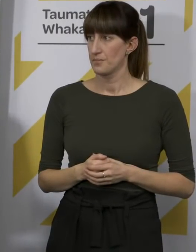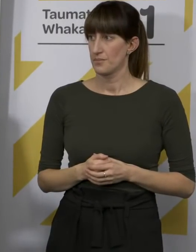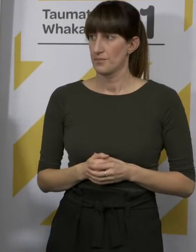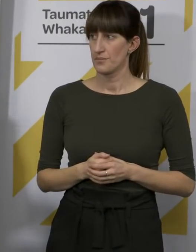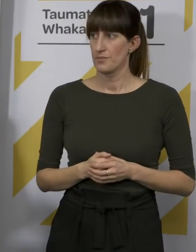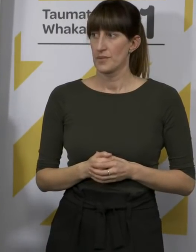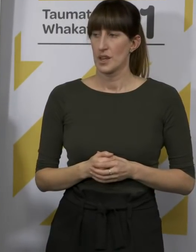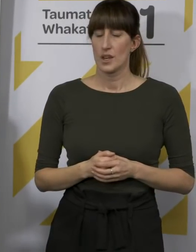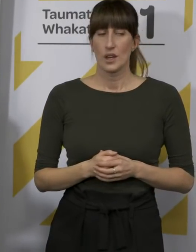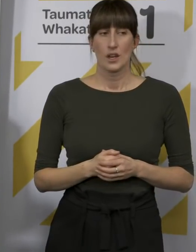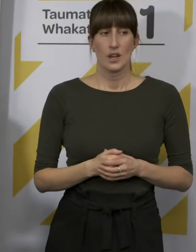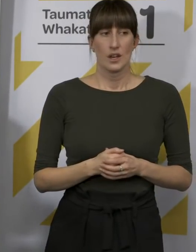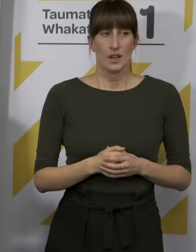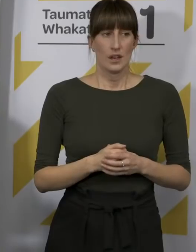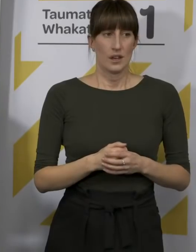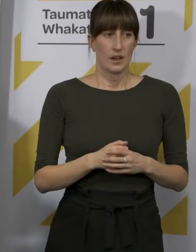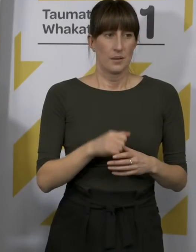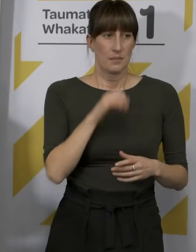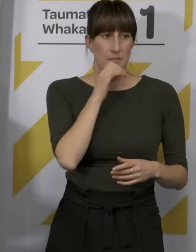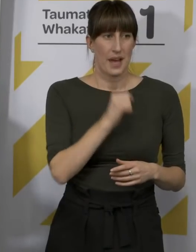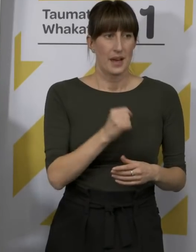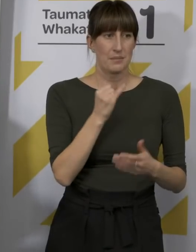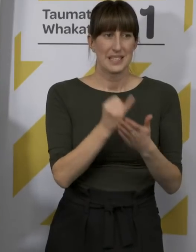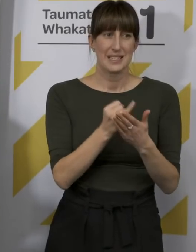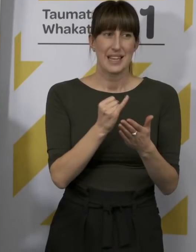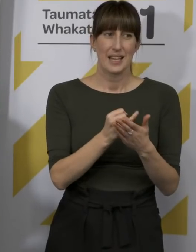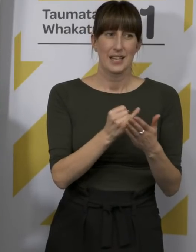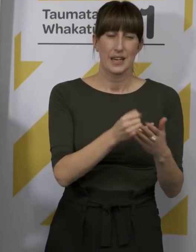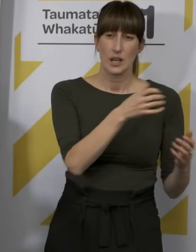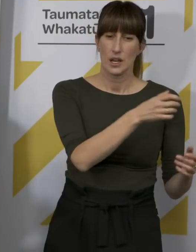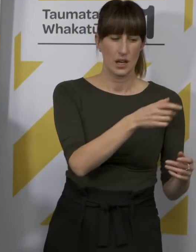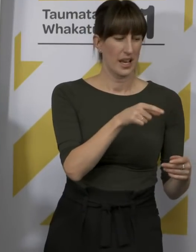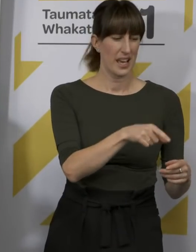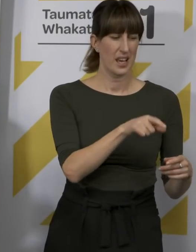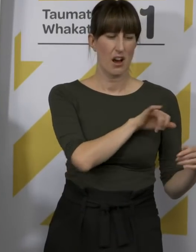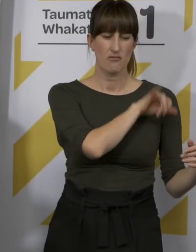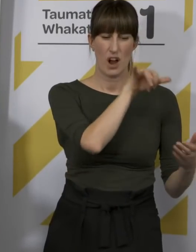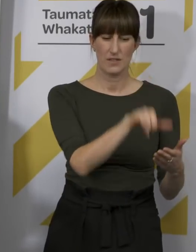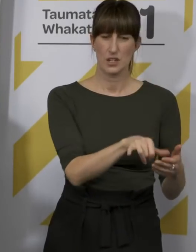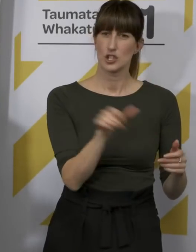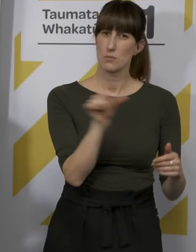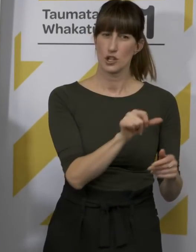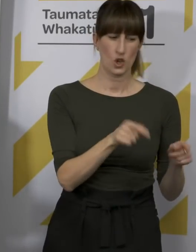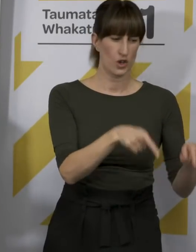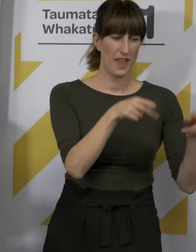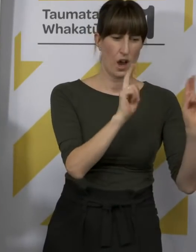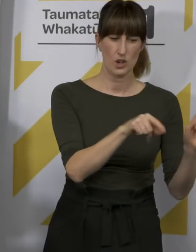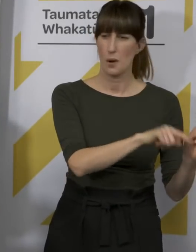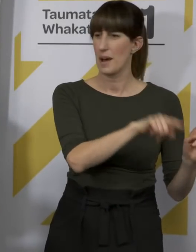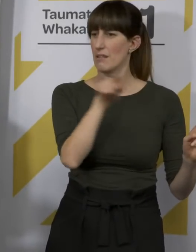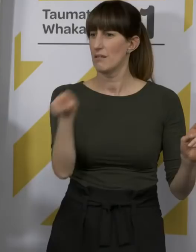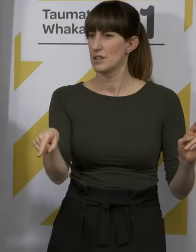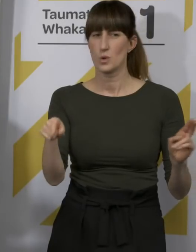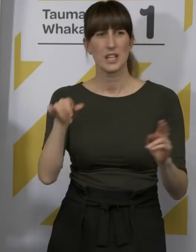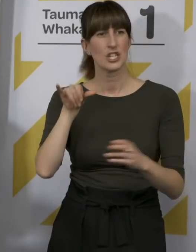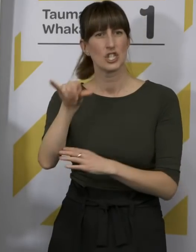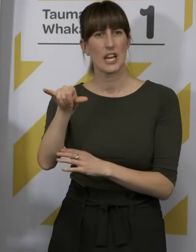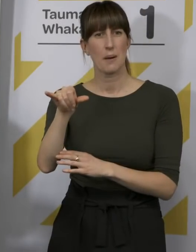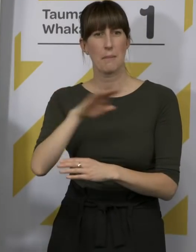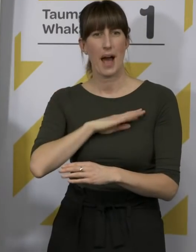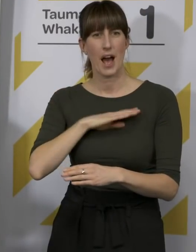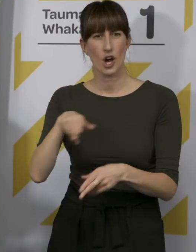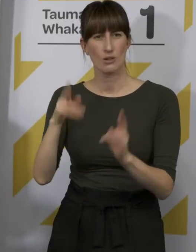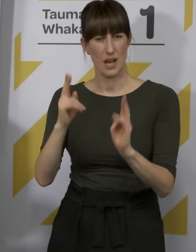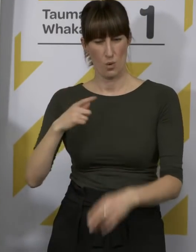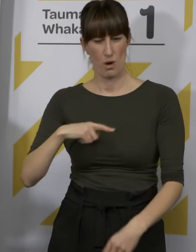up in managed isolation? Yeah, now I don't know exactly how it happened, I just got that information late morning, but sometimes the jet park facility